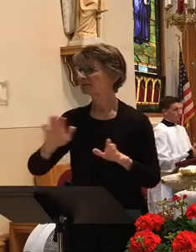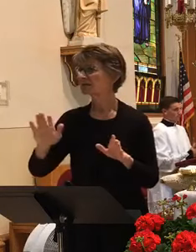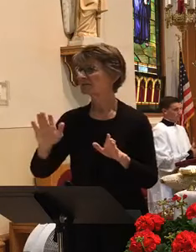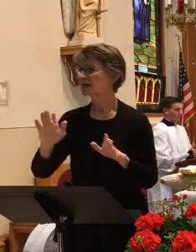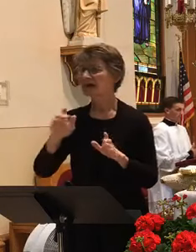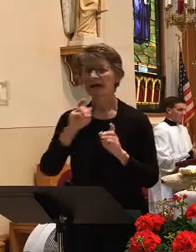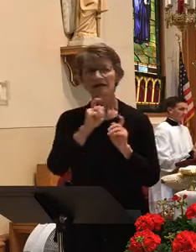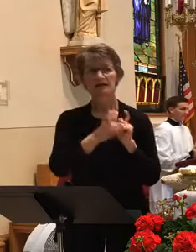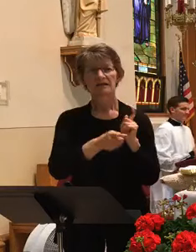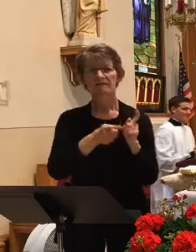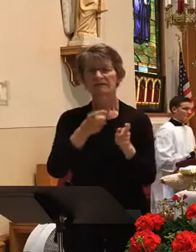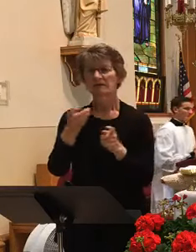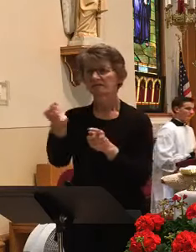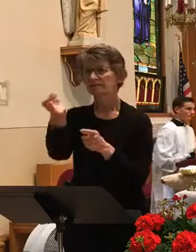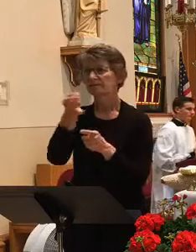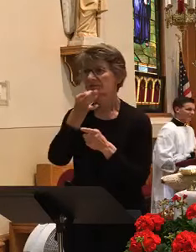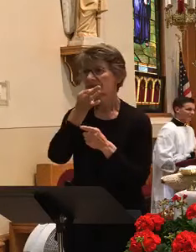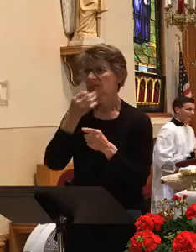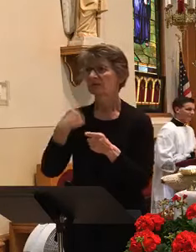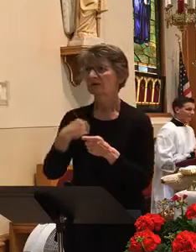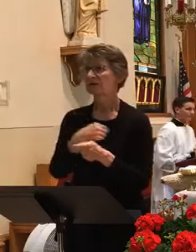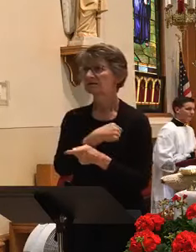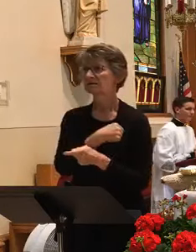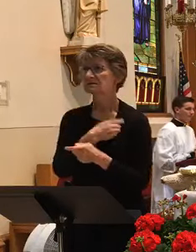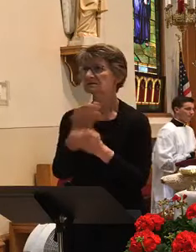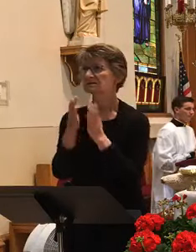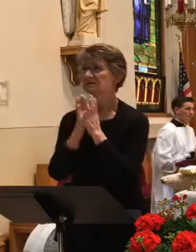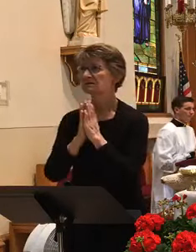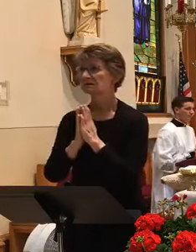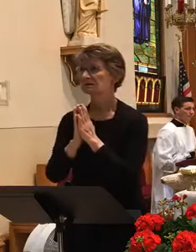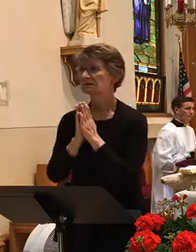and bestow them upon us.